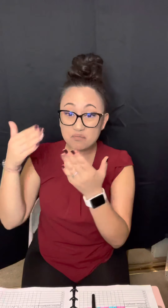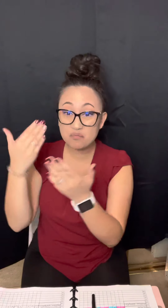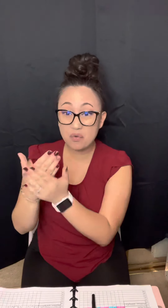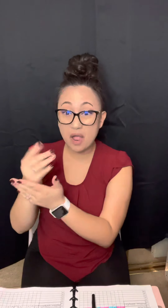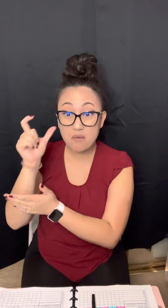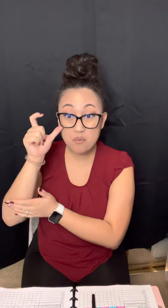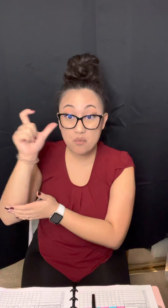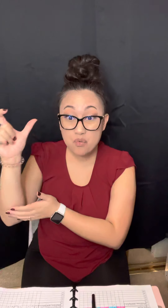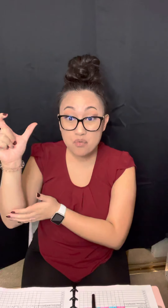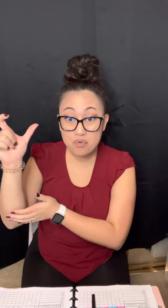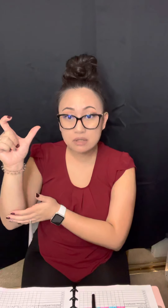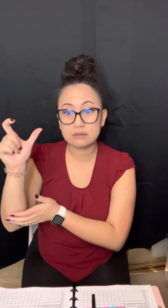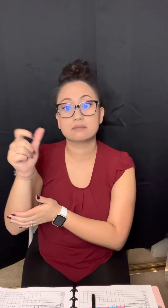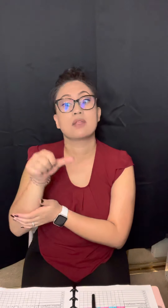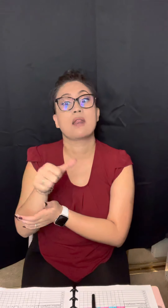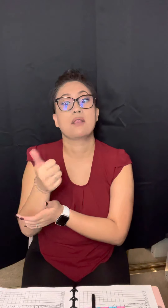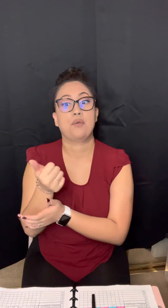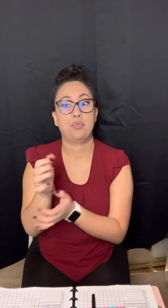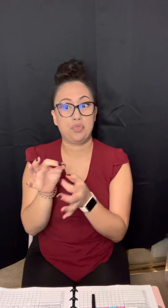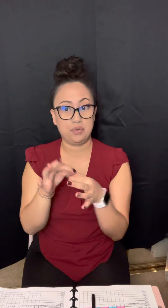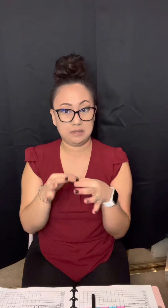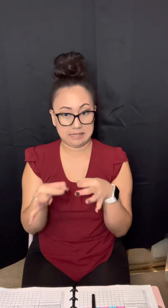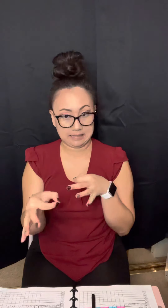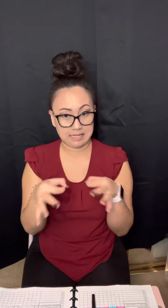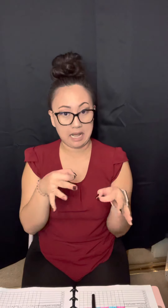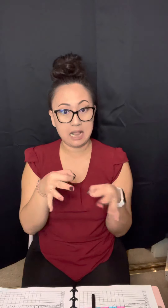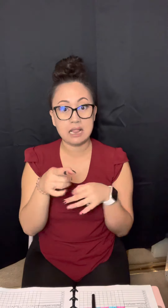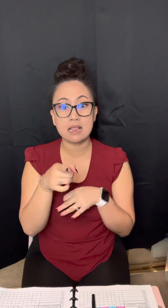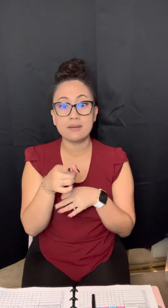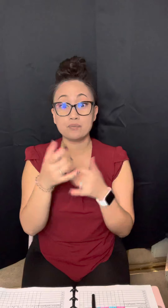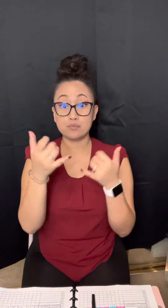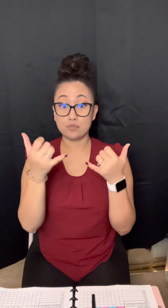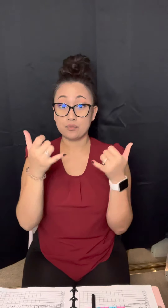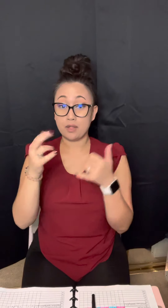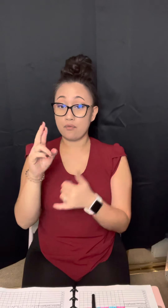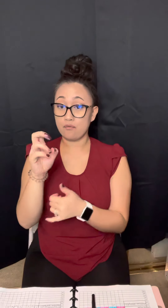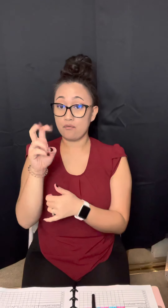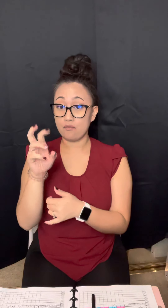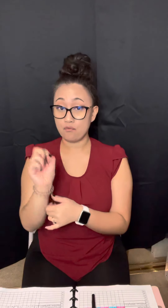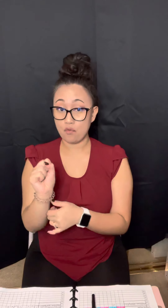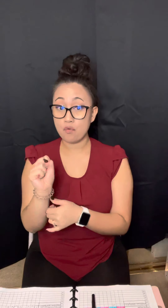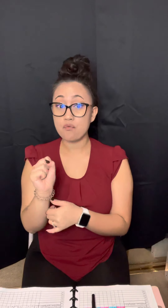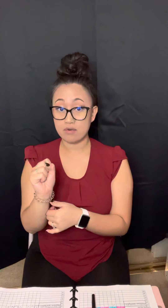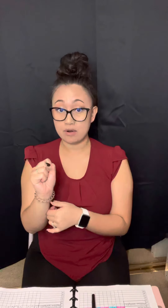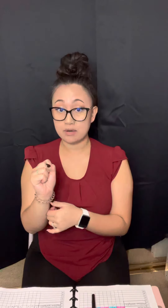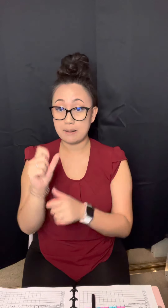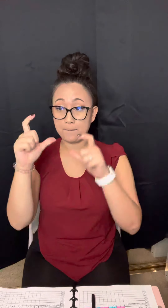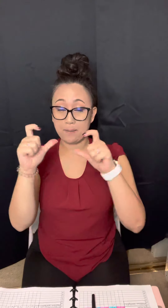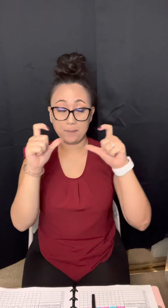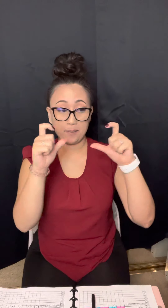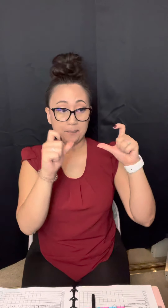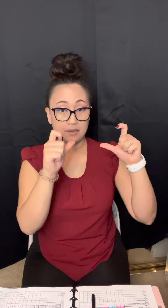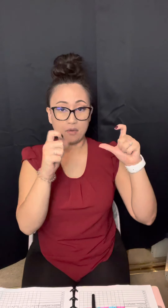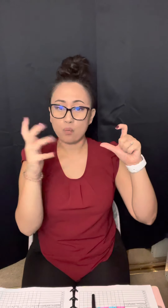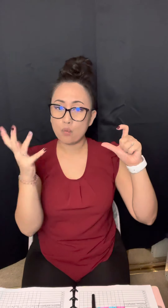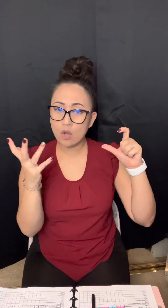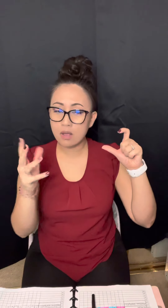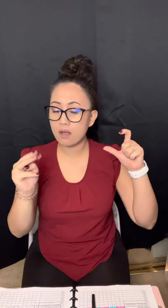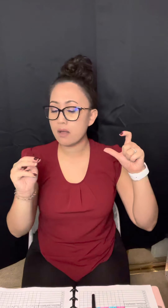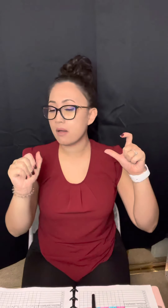Another detail. Today, there are rovers showing us pictures of Mars. Ooh, Juliet picked that one. I like